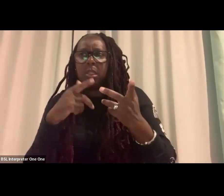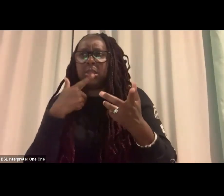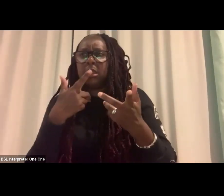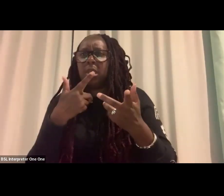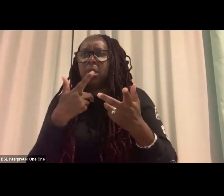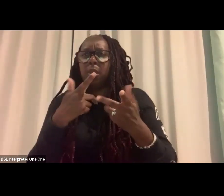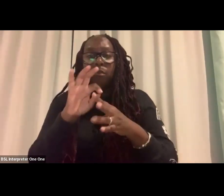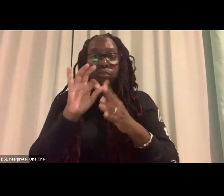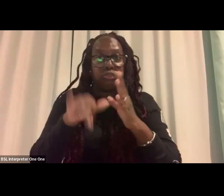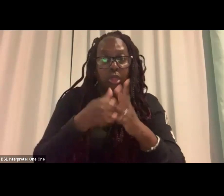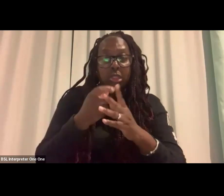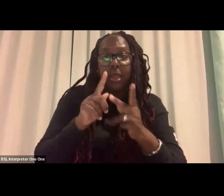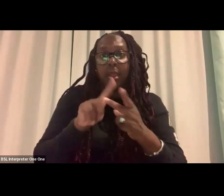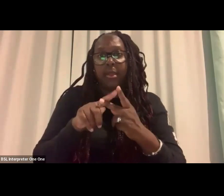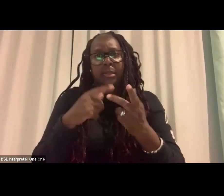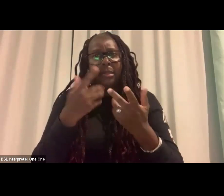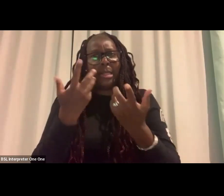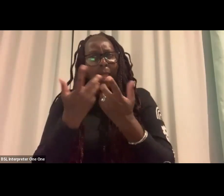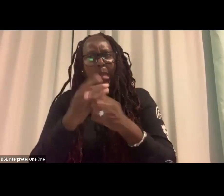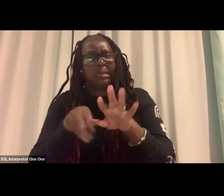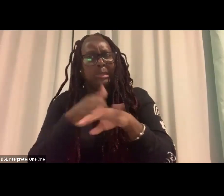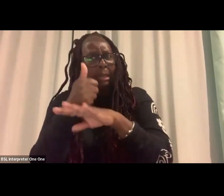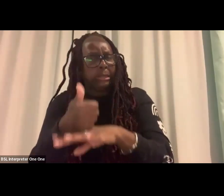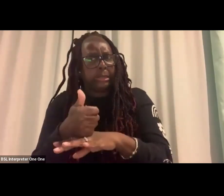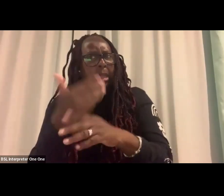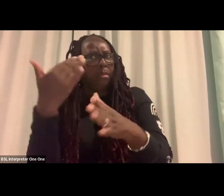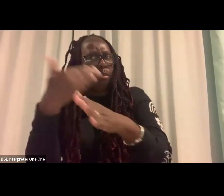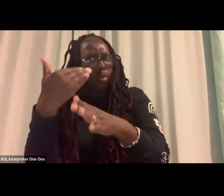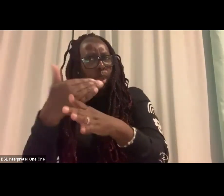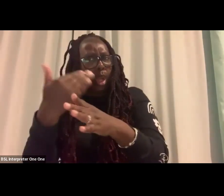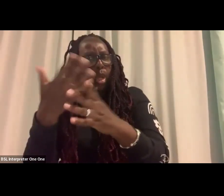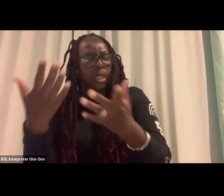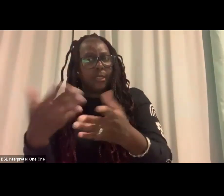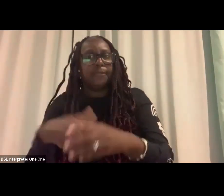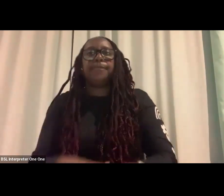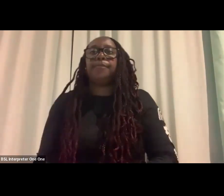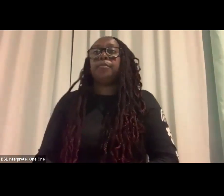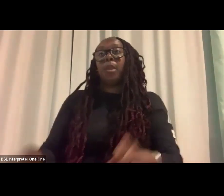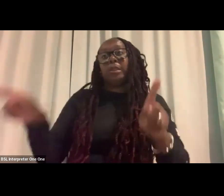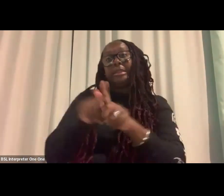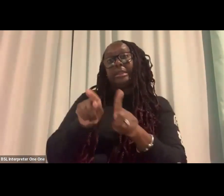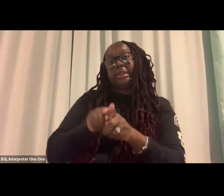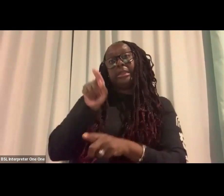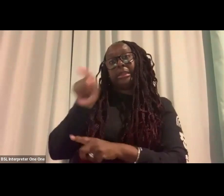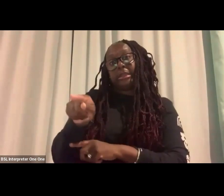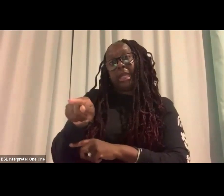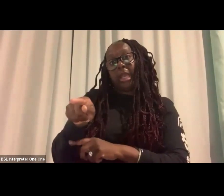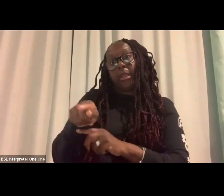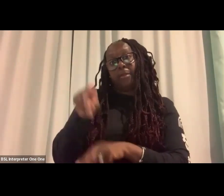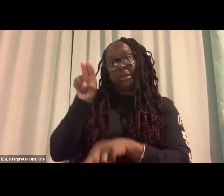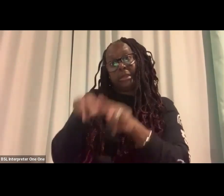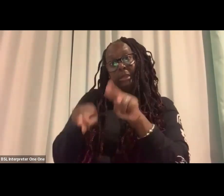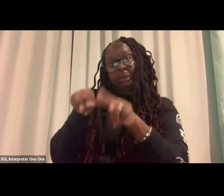project impacts. And then the analysis result with this donut visualization is taken